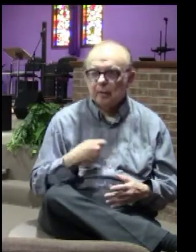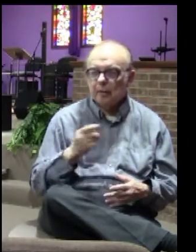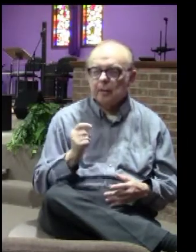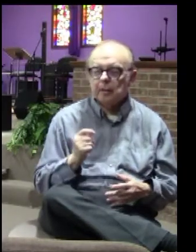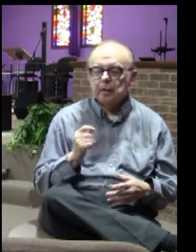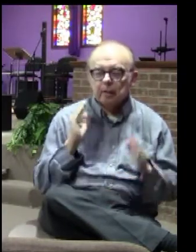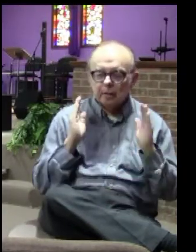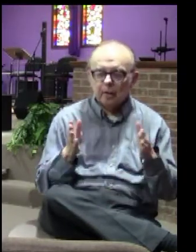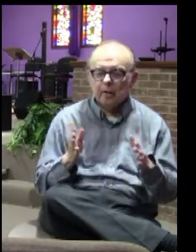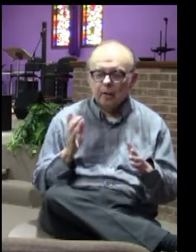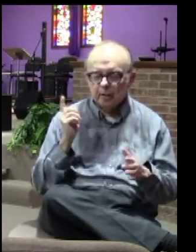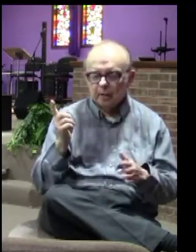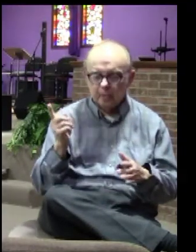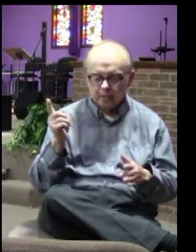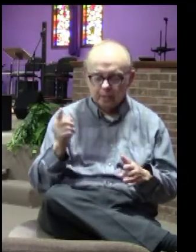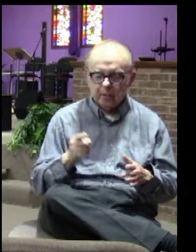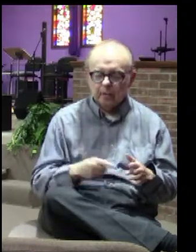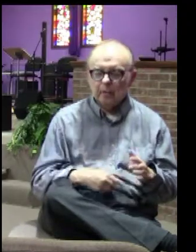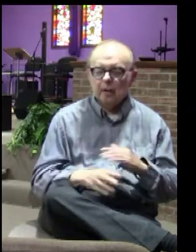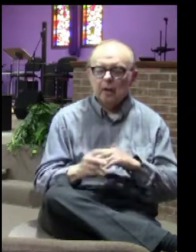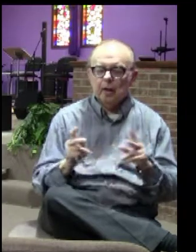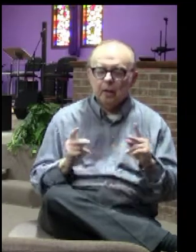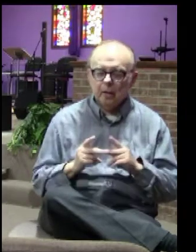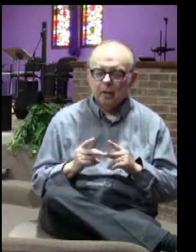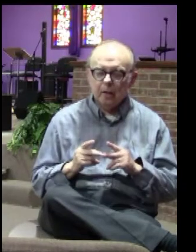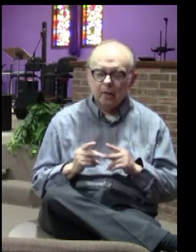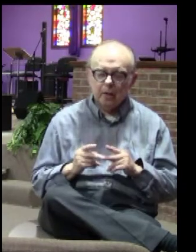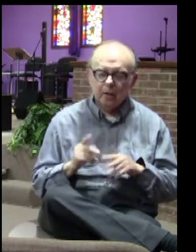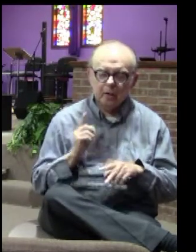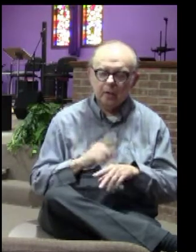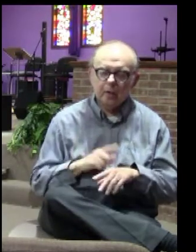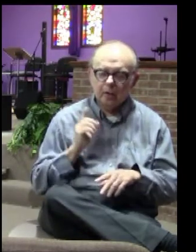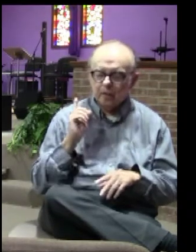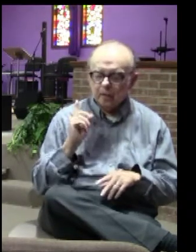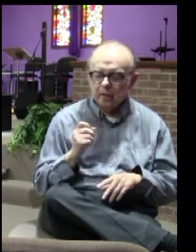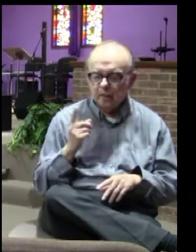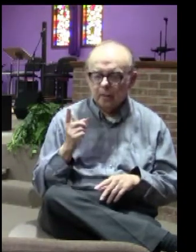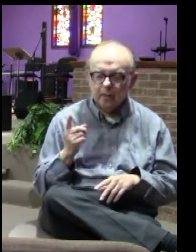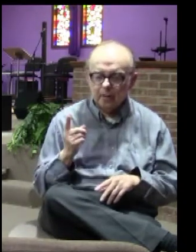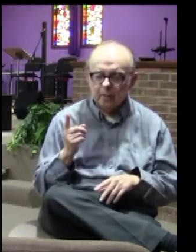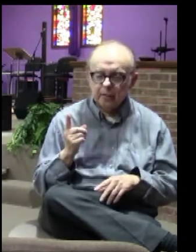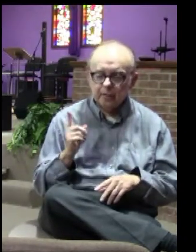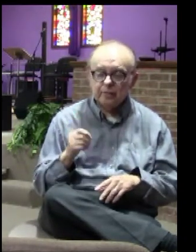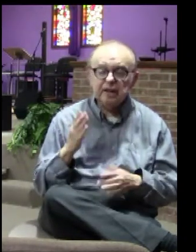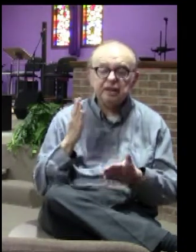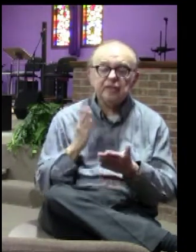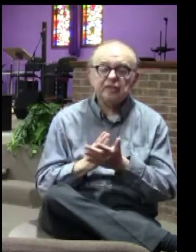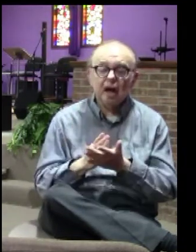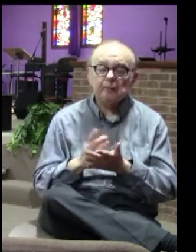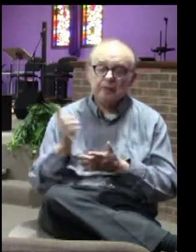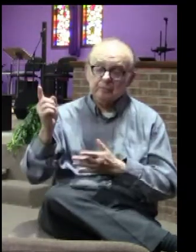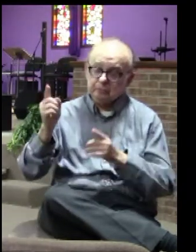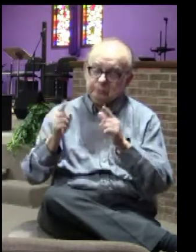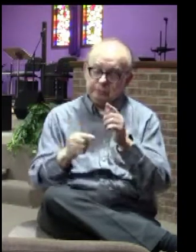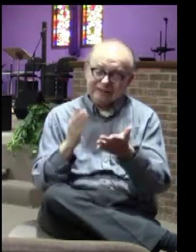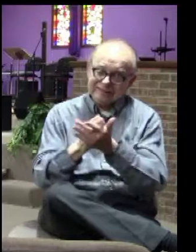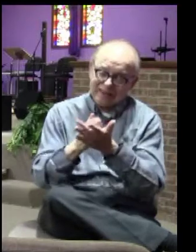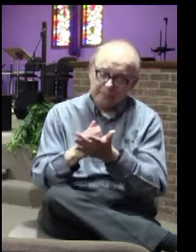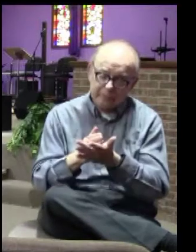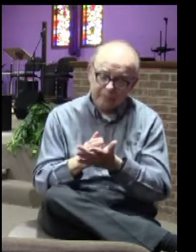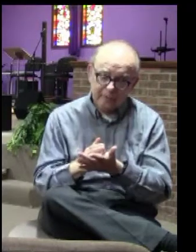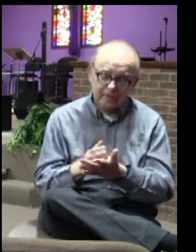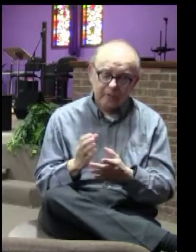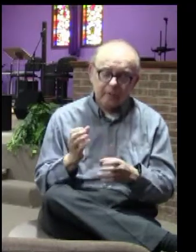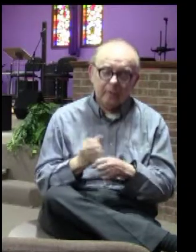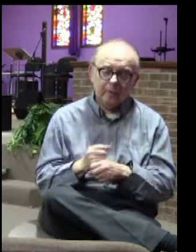say, listen, you're sliding into this place, and there's times that you got to realize, you got to stop the slide. It's like getting